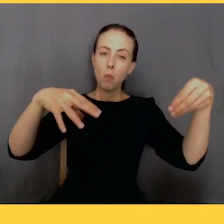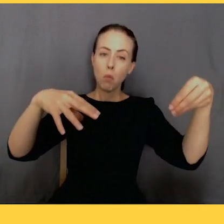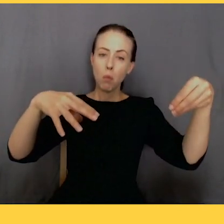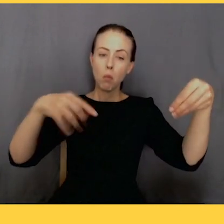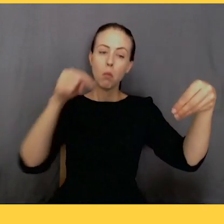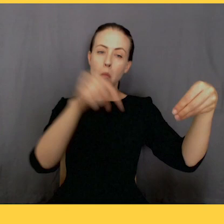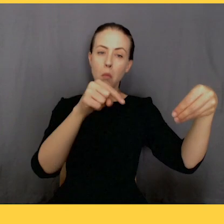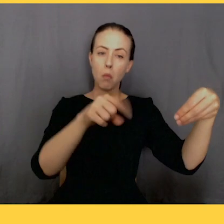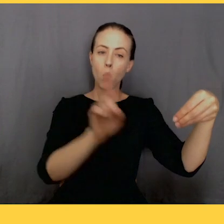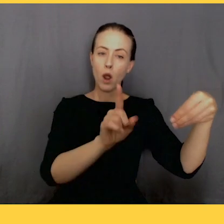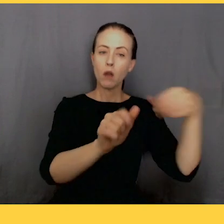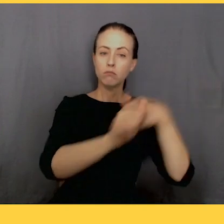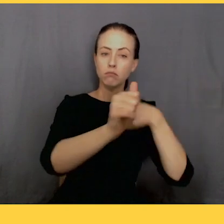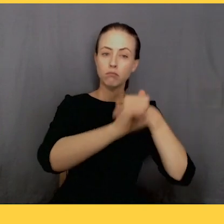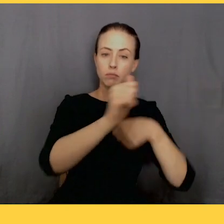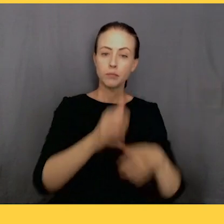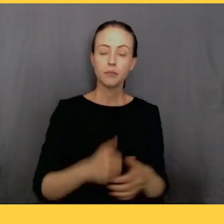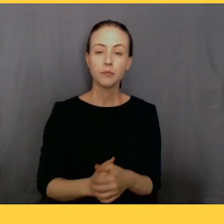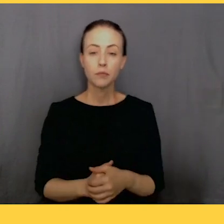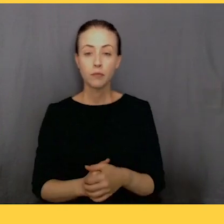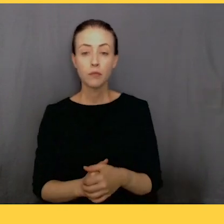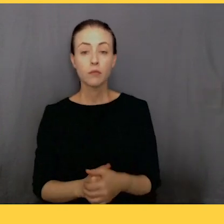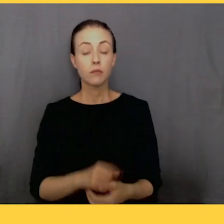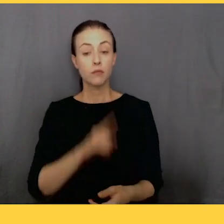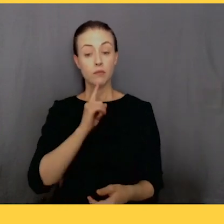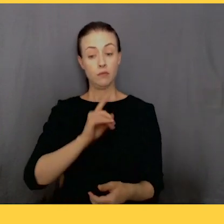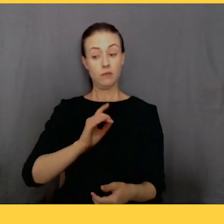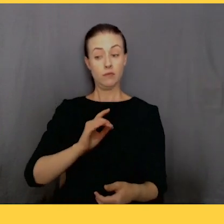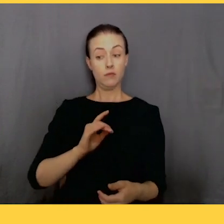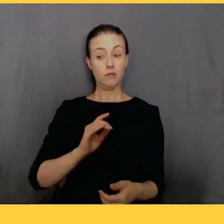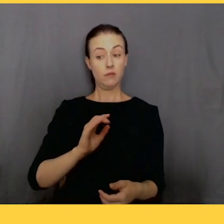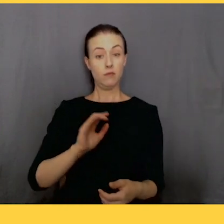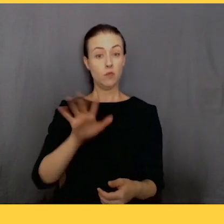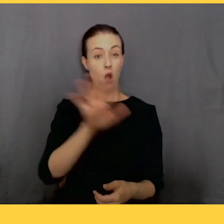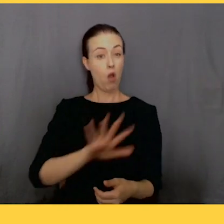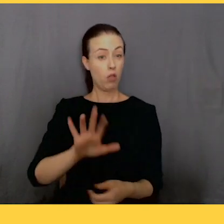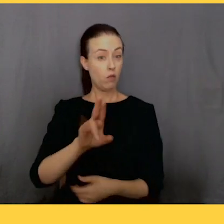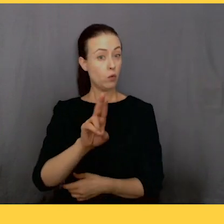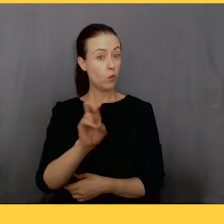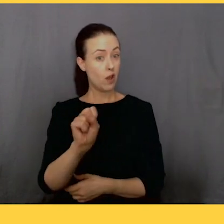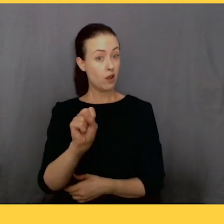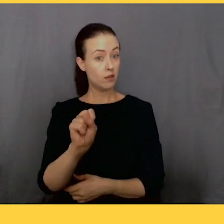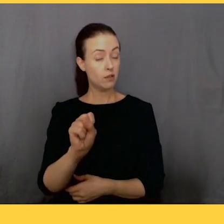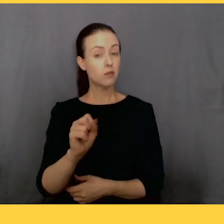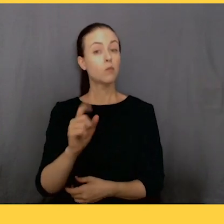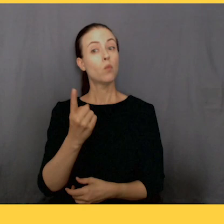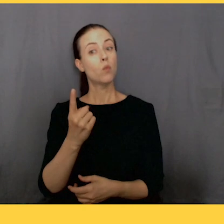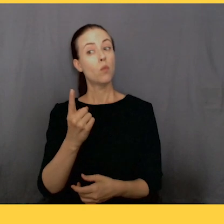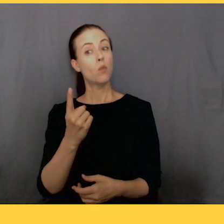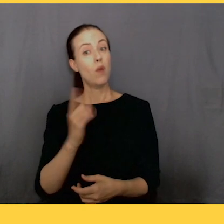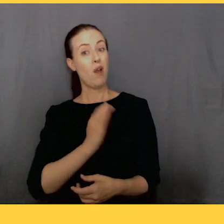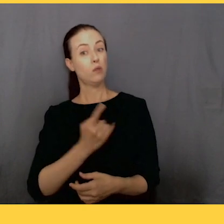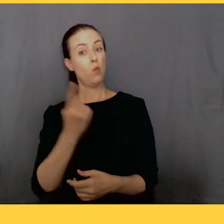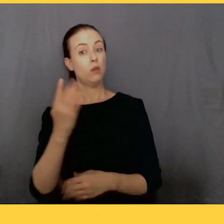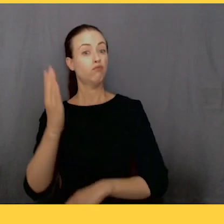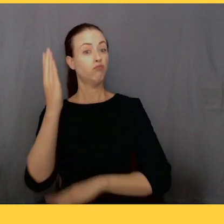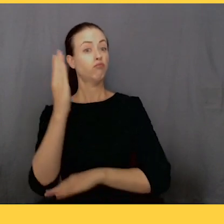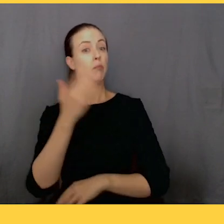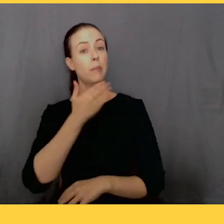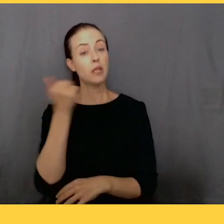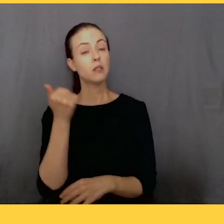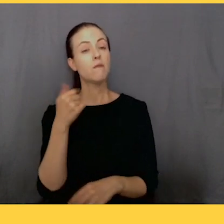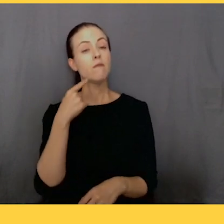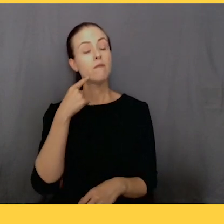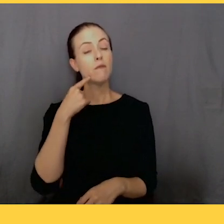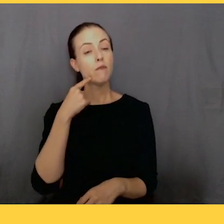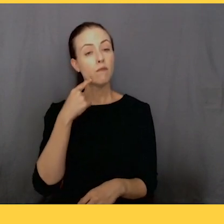year, our company will have one of the country's largest and densest network of weather stations. Specifically, as I mentioned, in